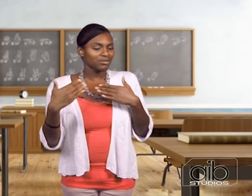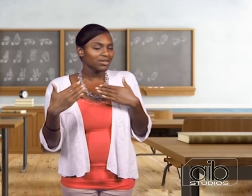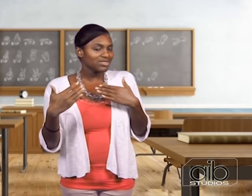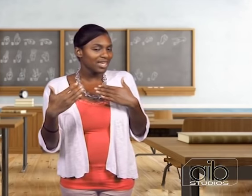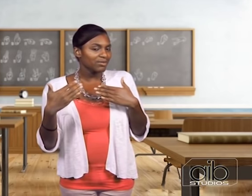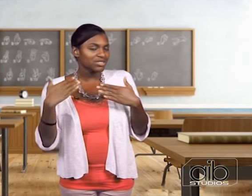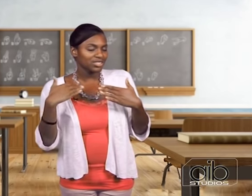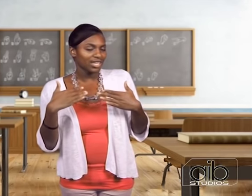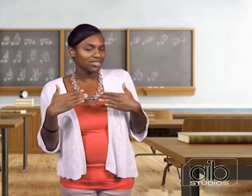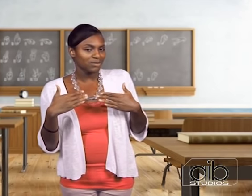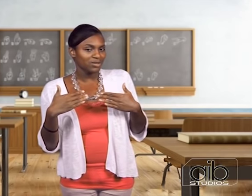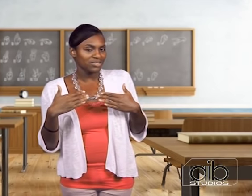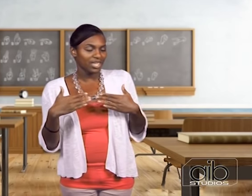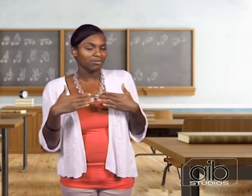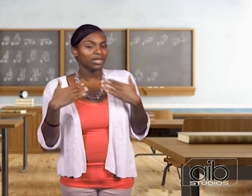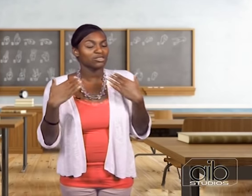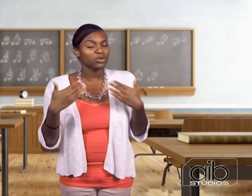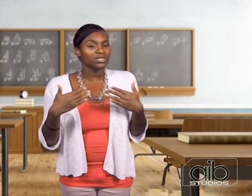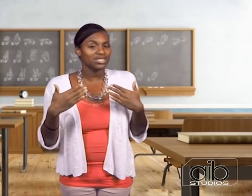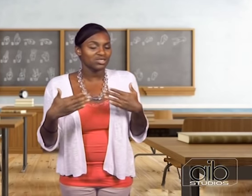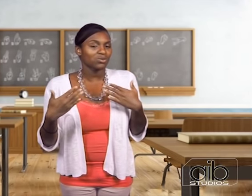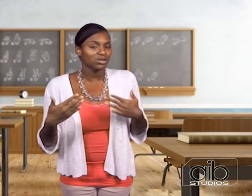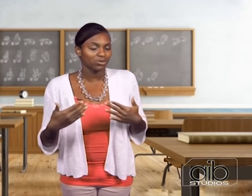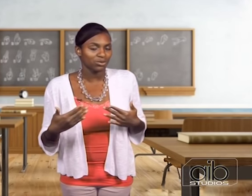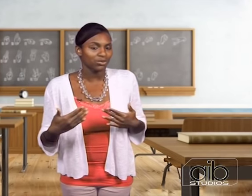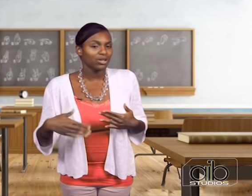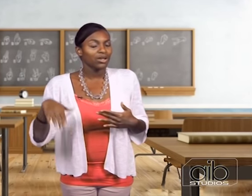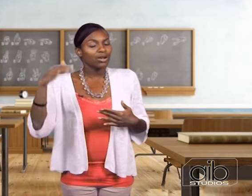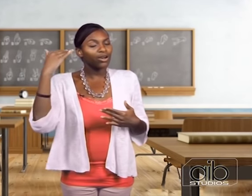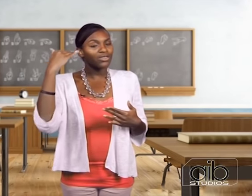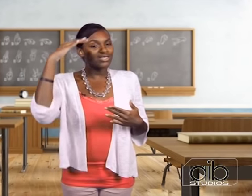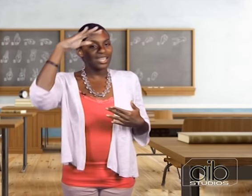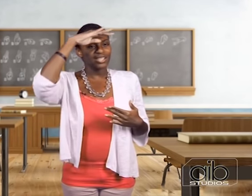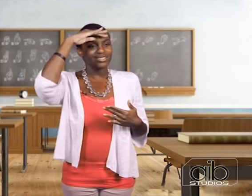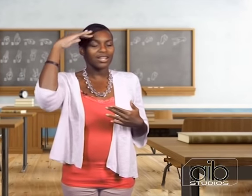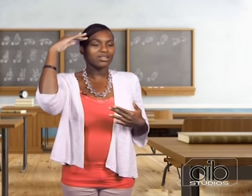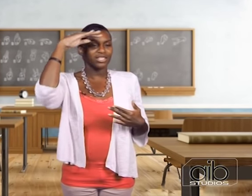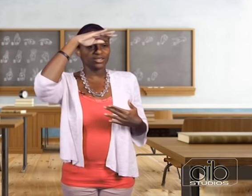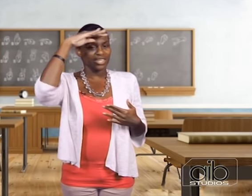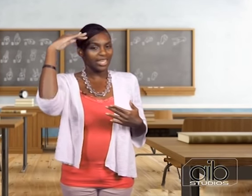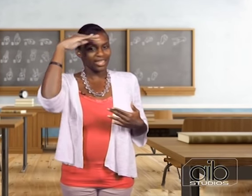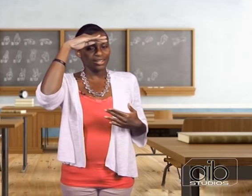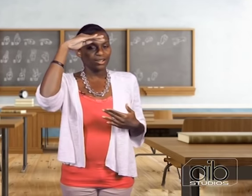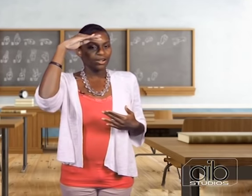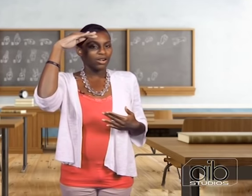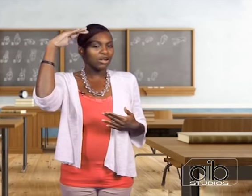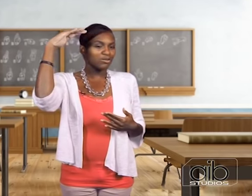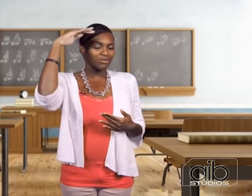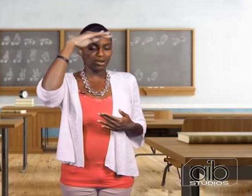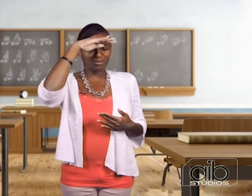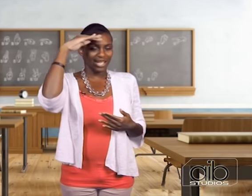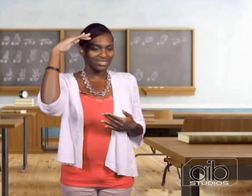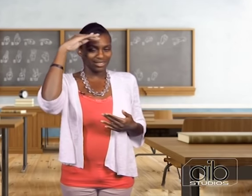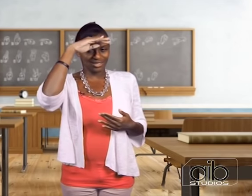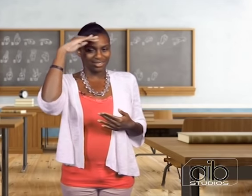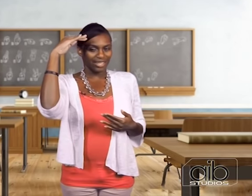female sign, which sign is a male sign, by knowing this one rule. All the signs that are near the head are masculine